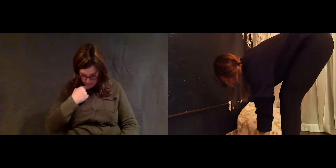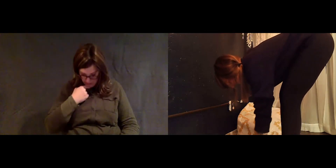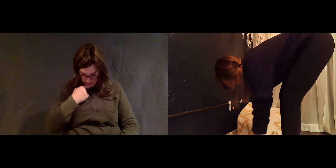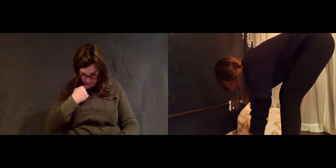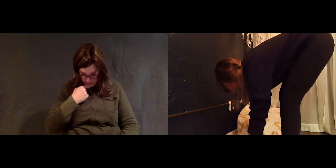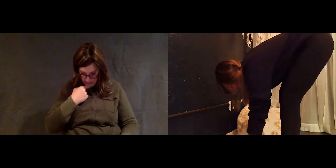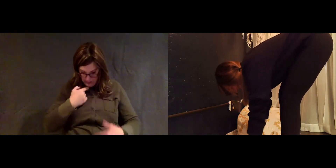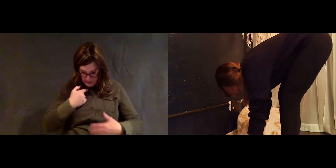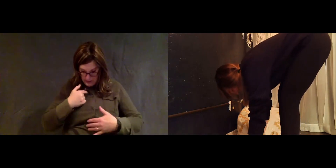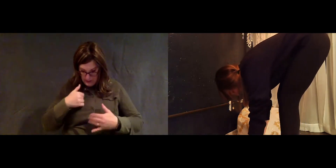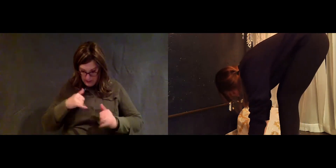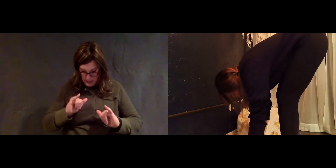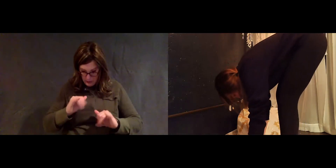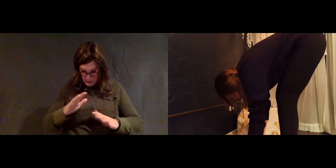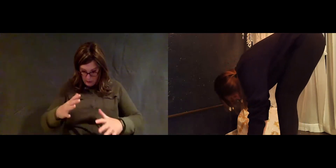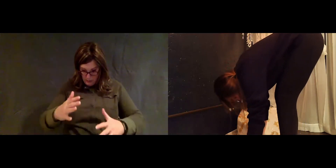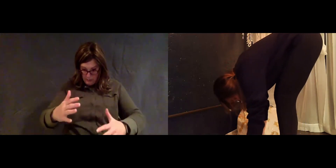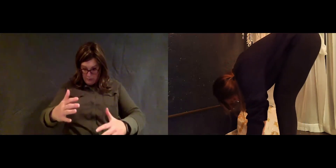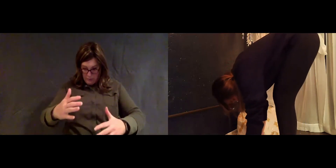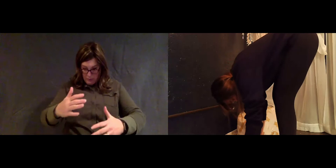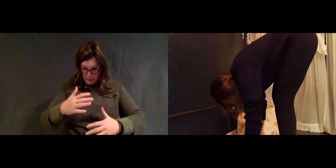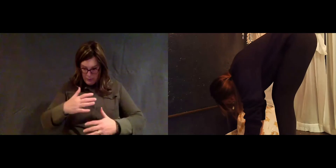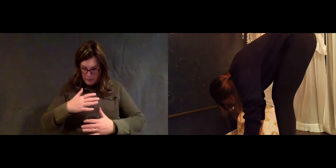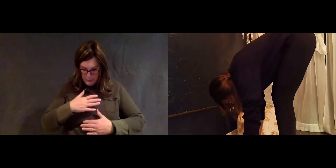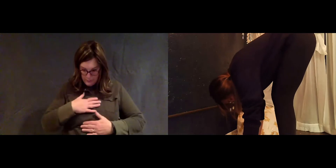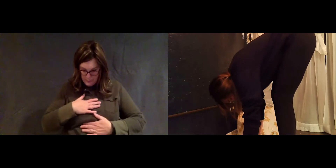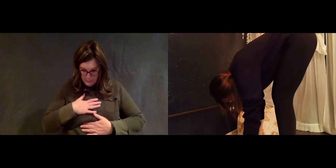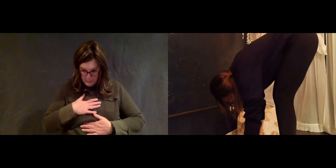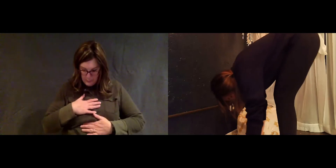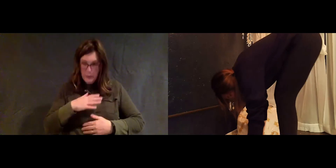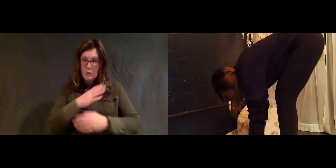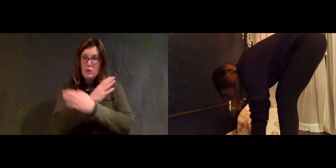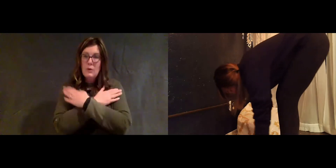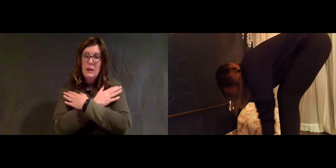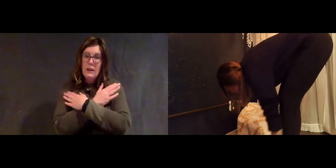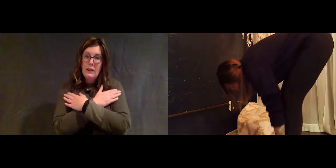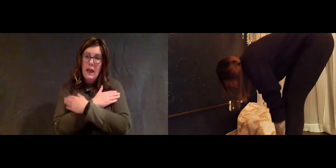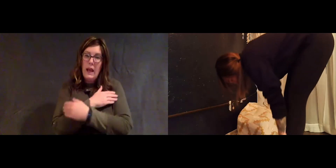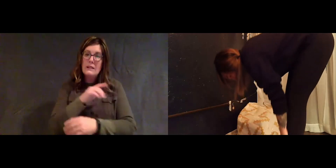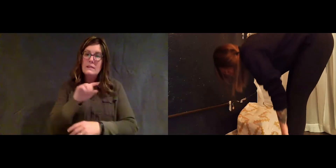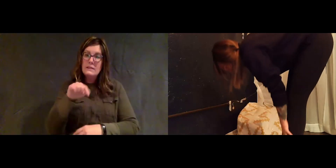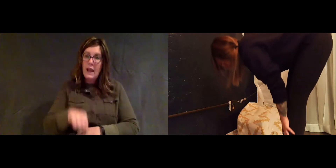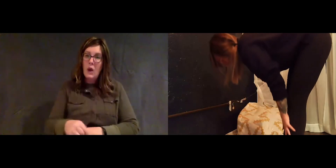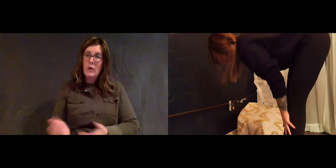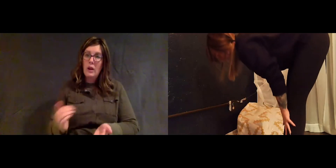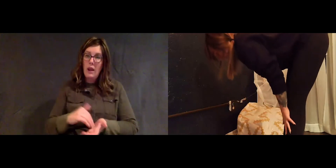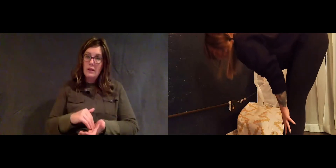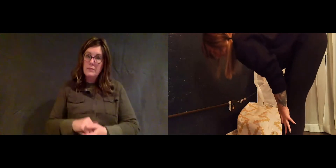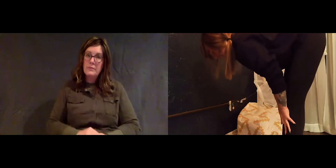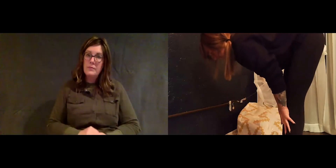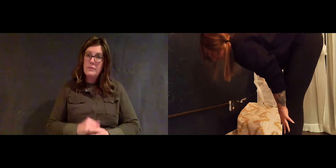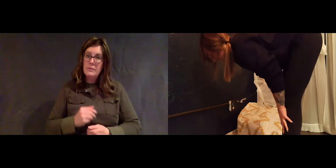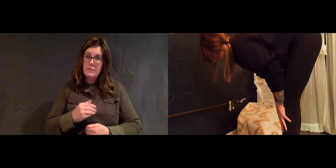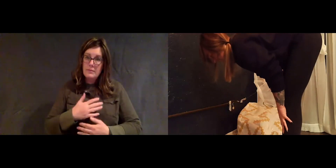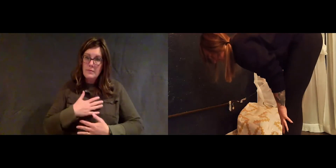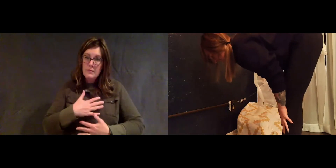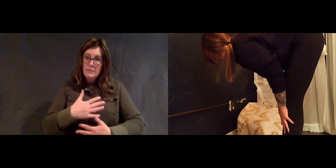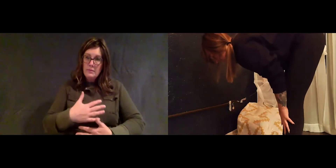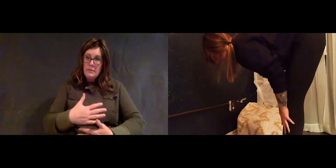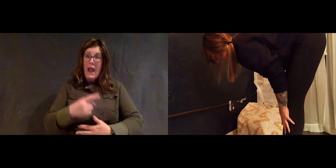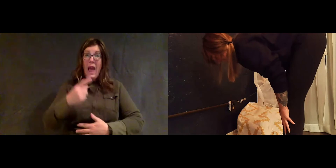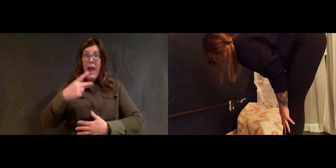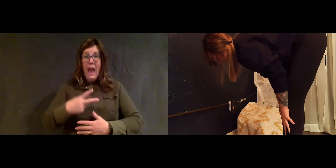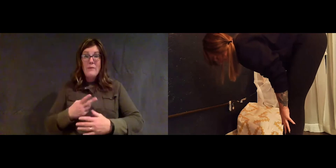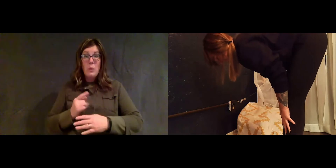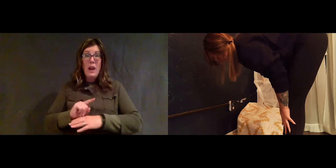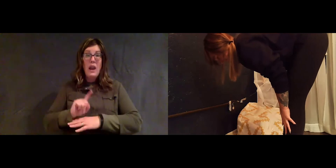back down into your forward fold. Relax your head. One more time, just like that. Inhale up halfway, flat